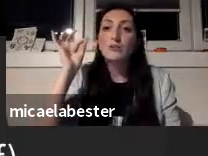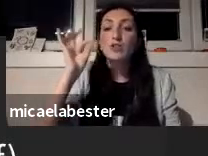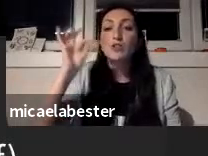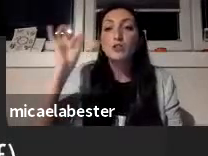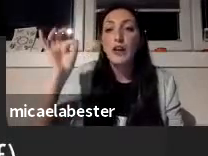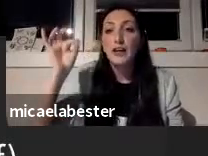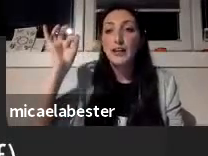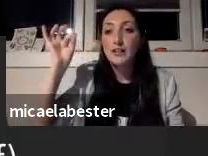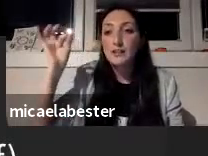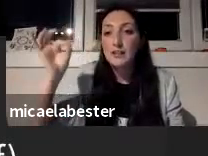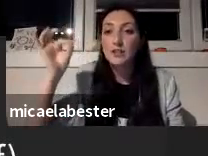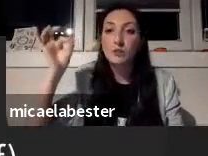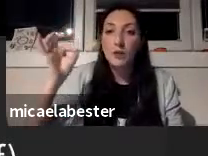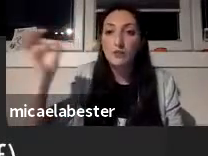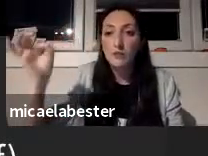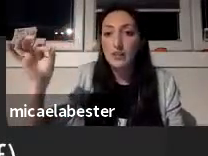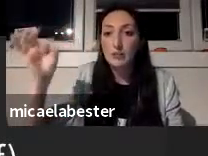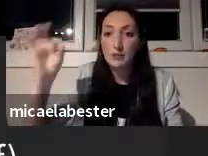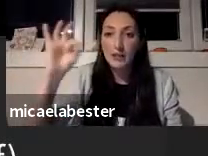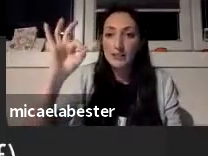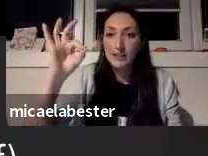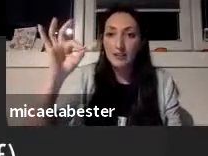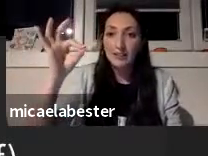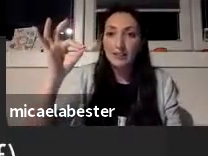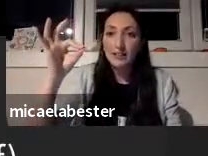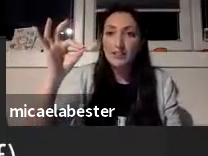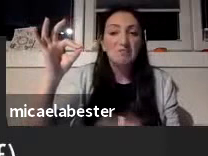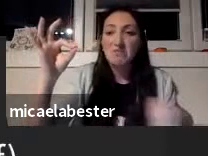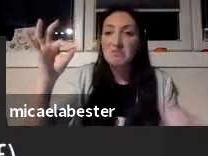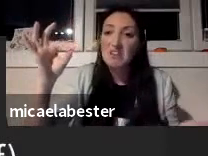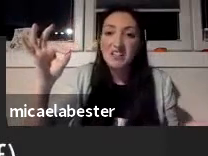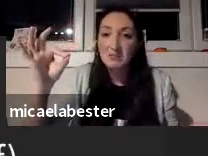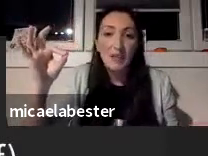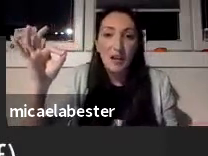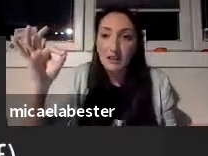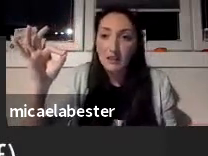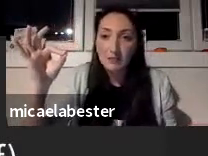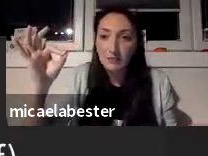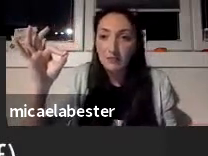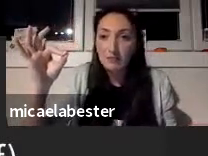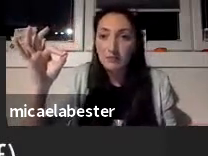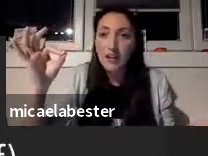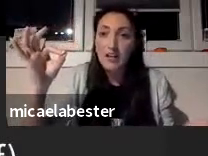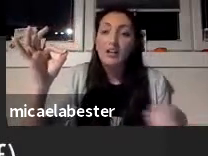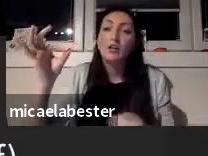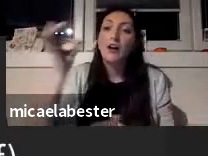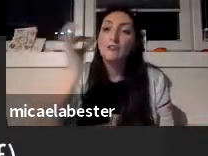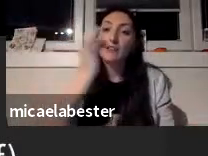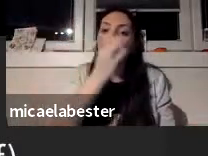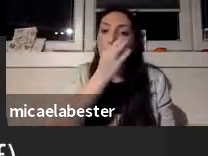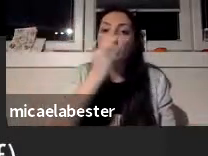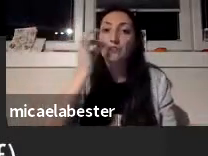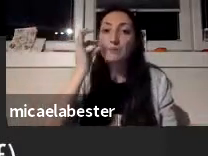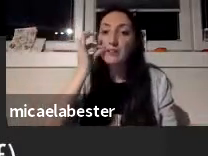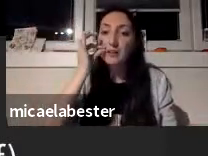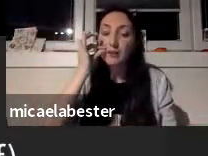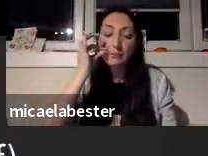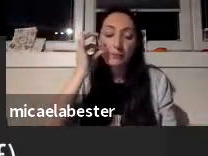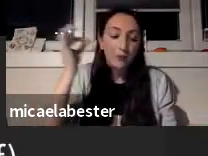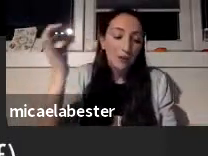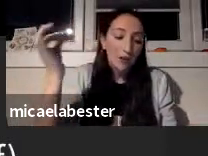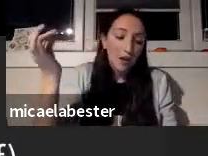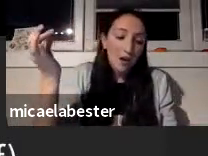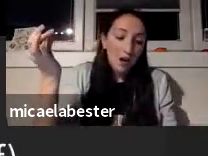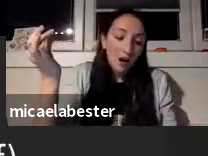So if you just do any single one of those elements by itself, like this, it doesn't mean anything, right? You have to have all of them